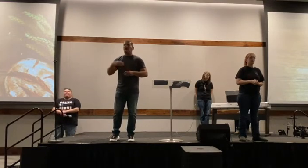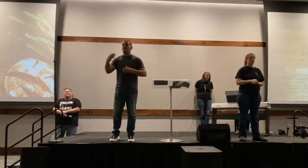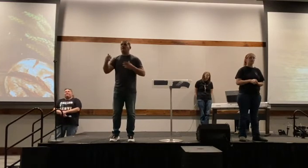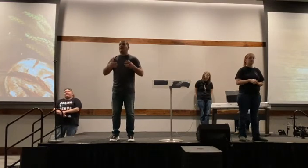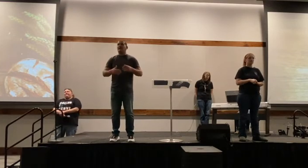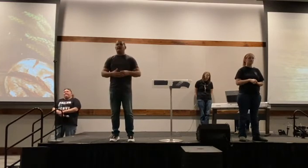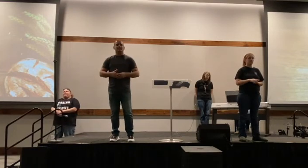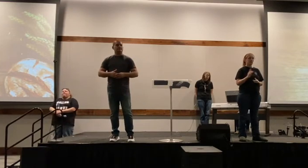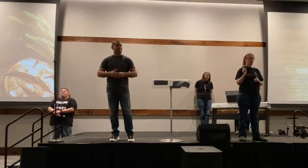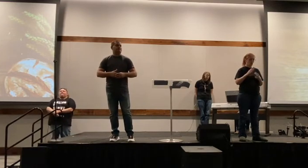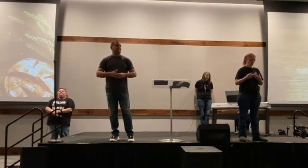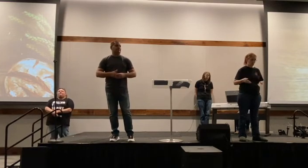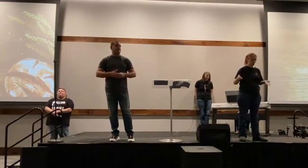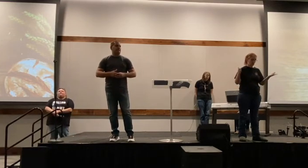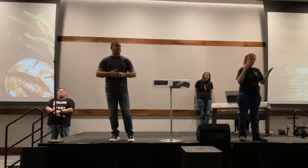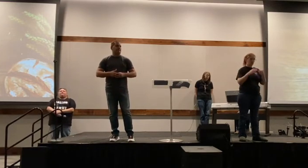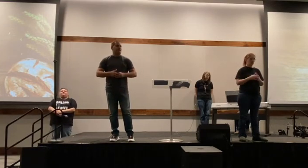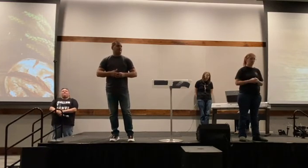you. Where are you right now?